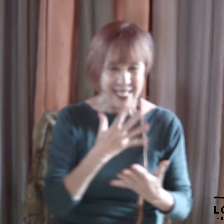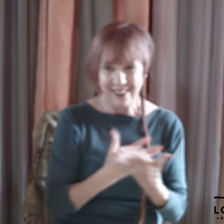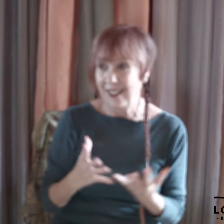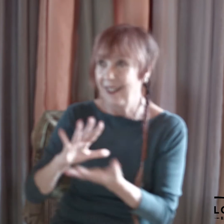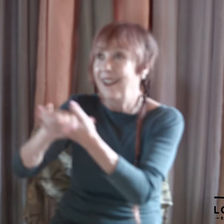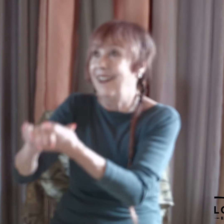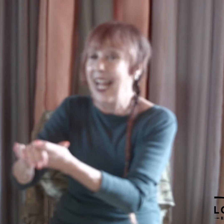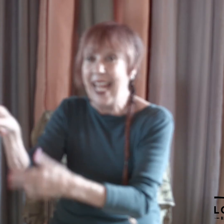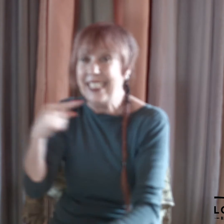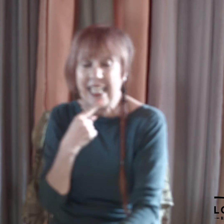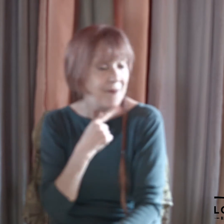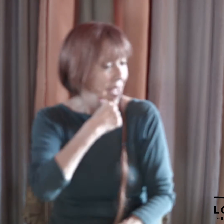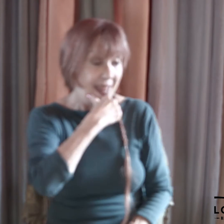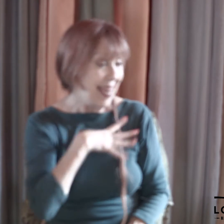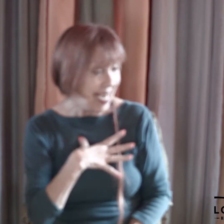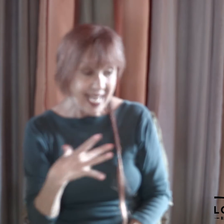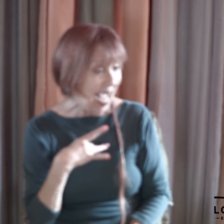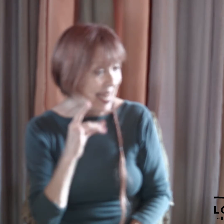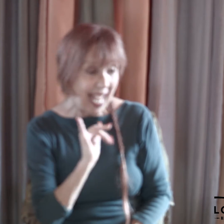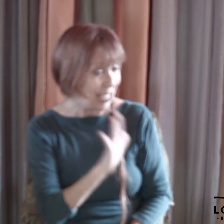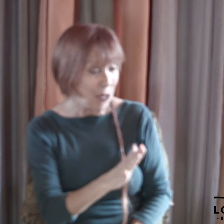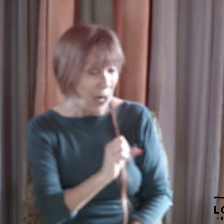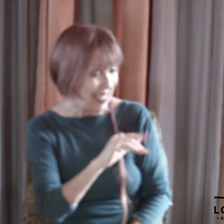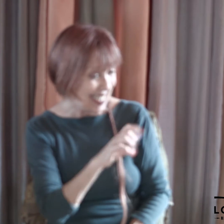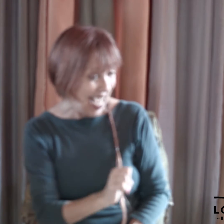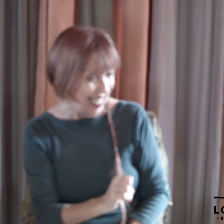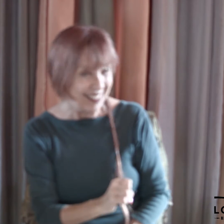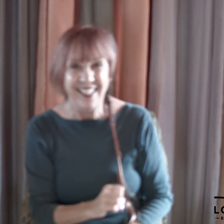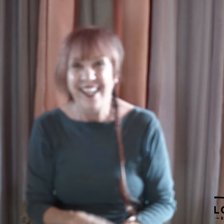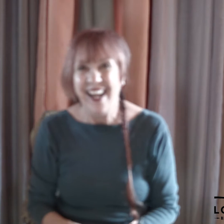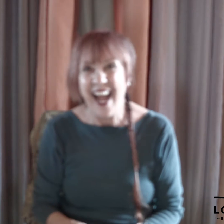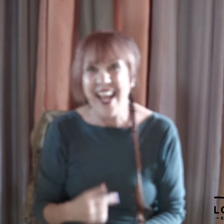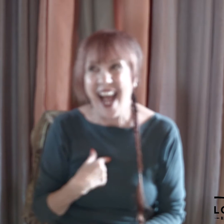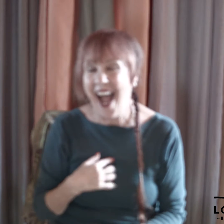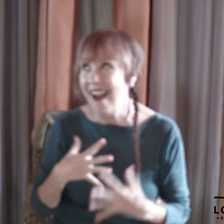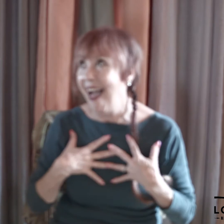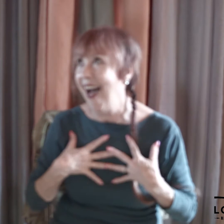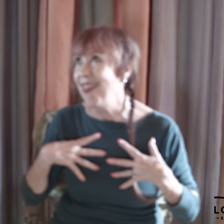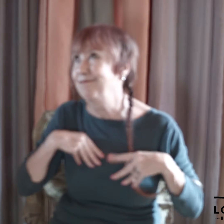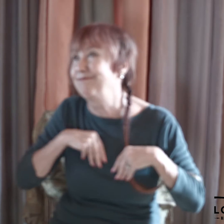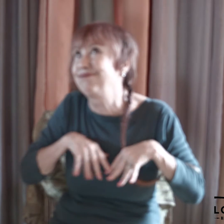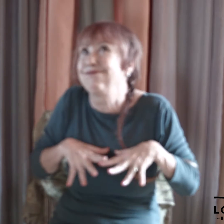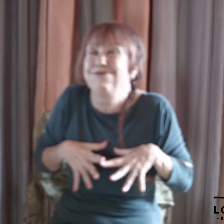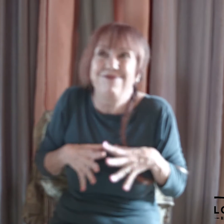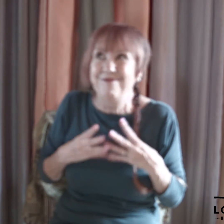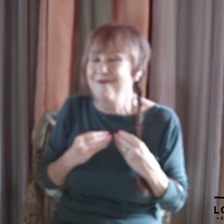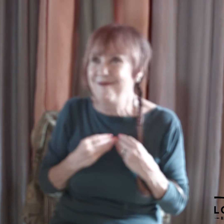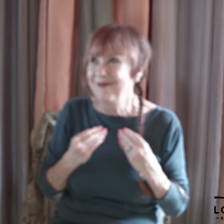larger than mine, and said, "Lady, I like your style." And I just about melted, because this